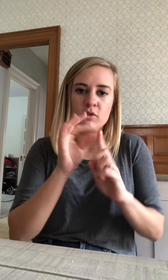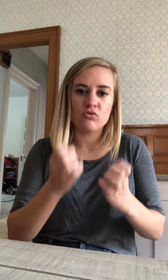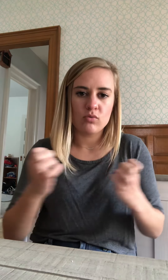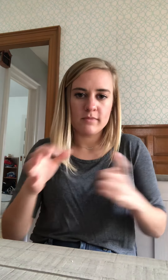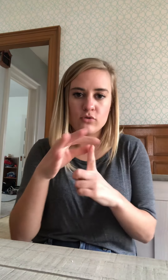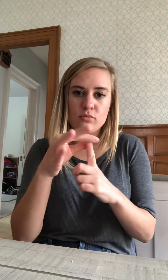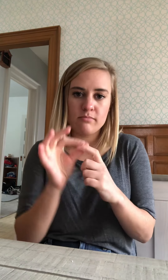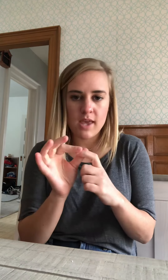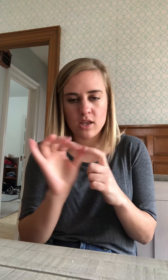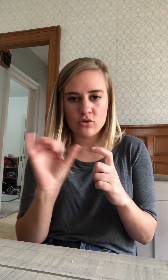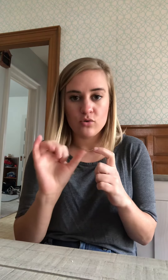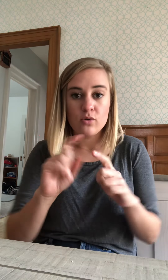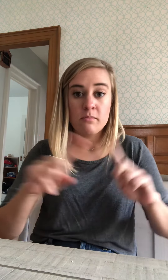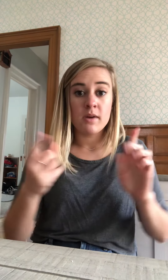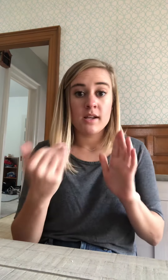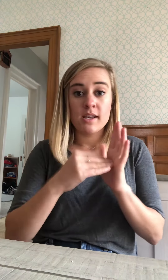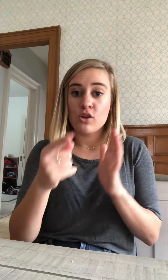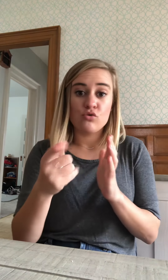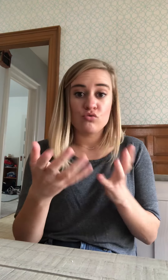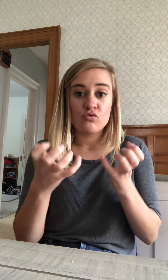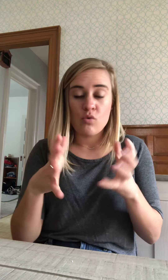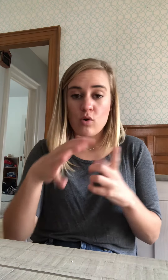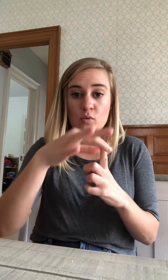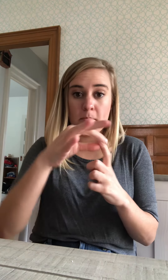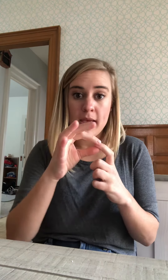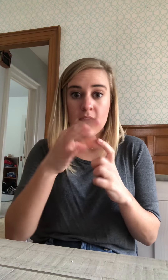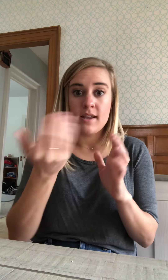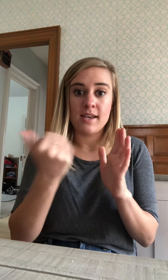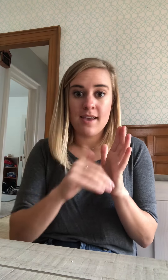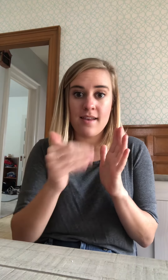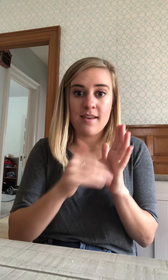you don't want to bend them repeatedly because they can still break.